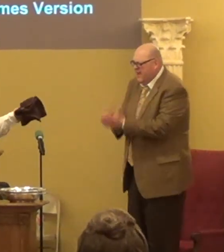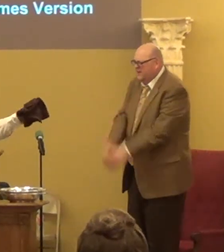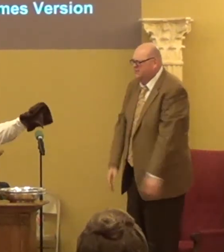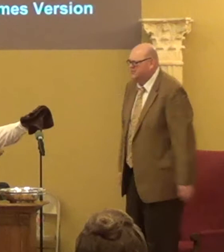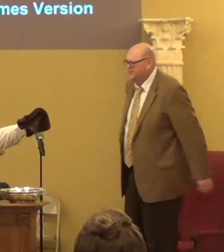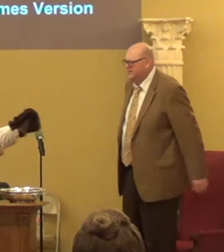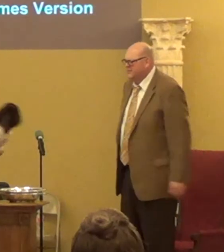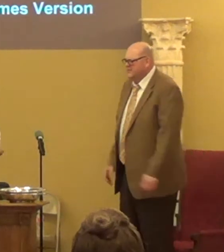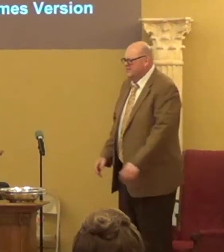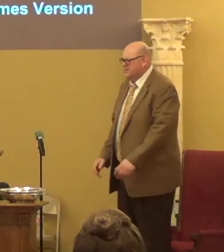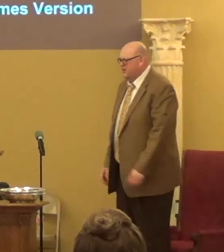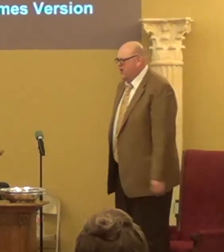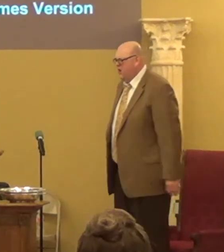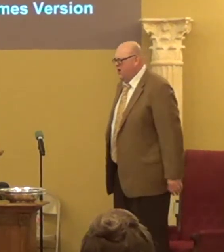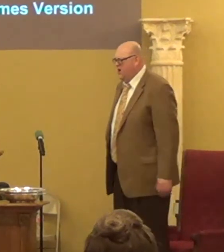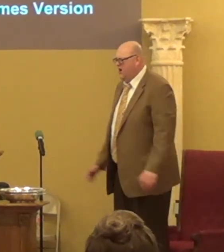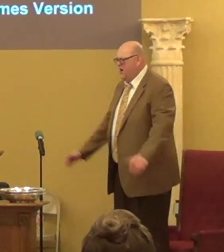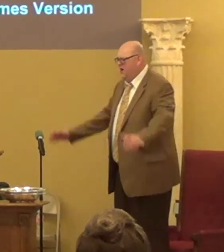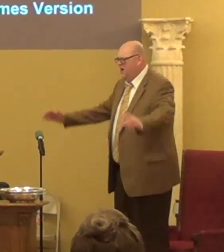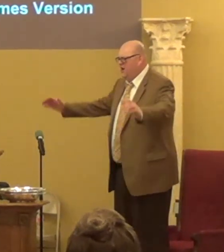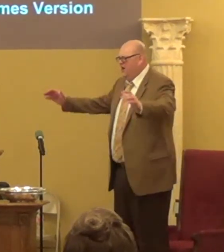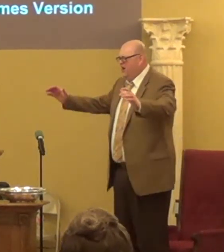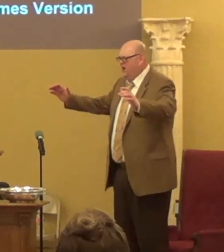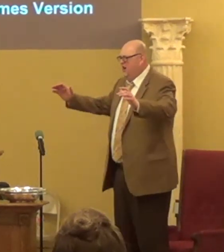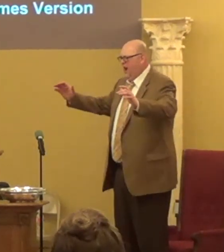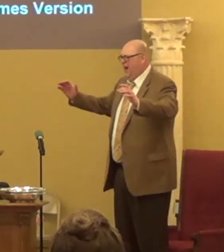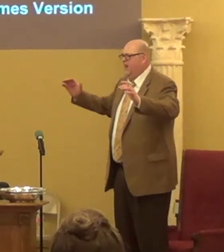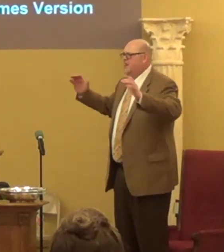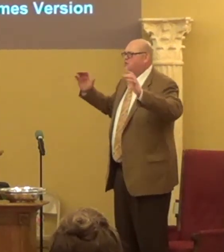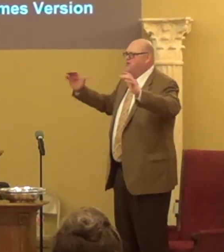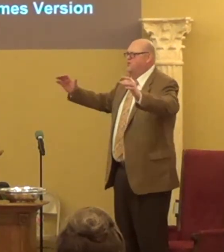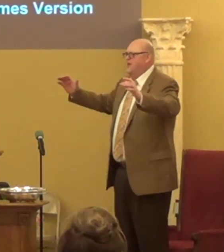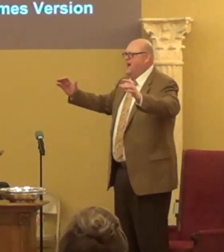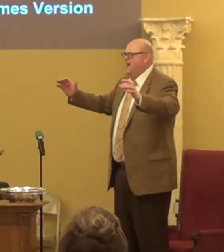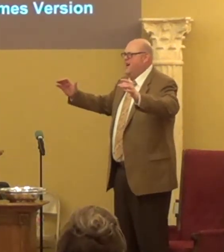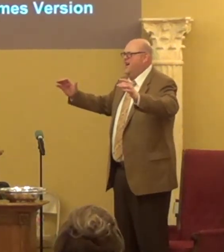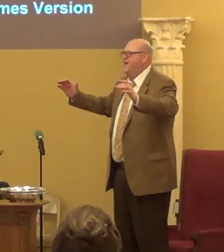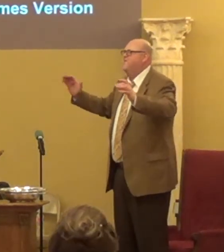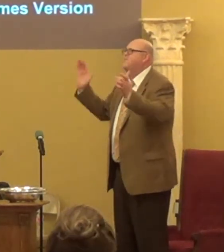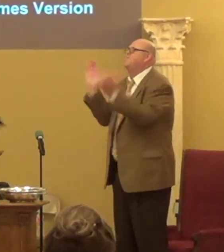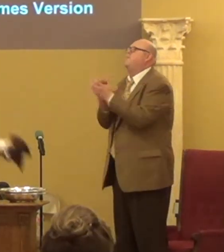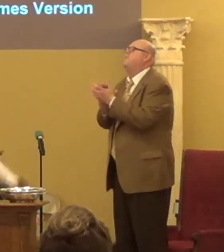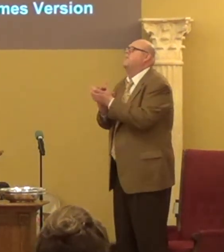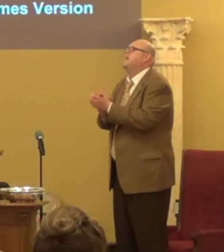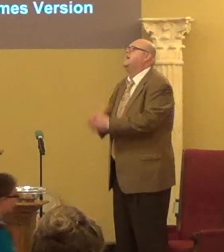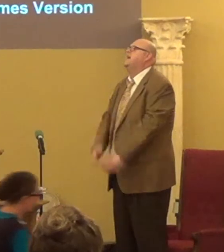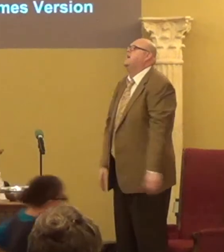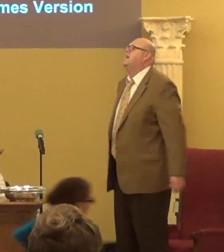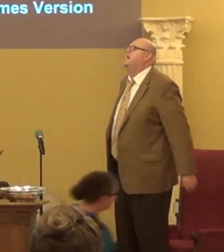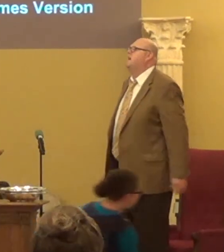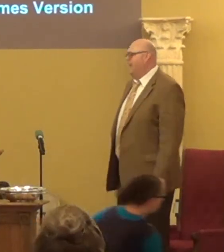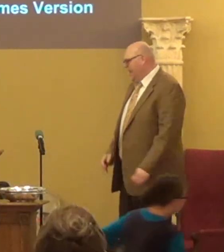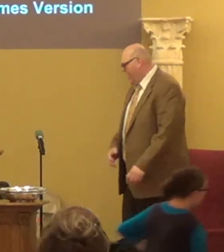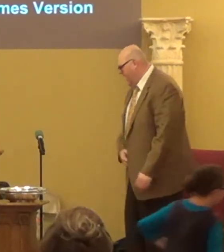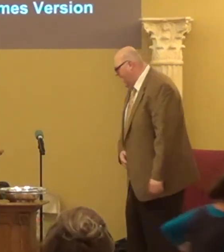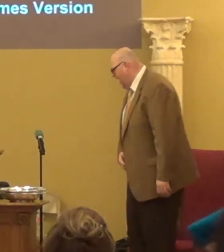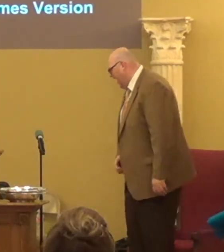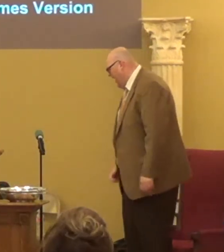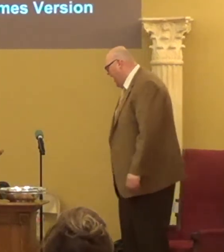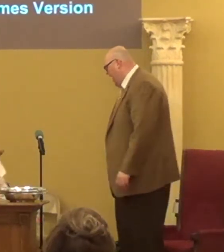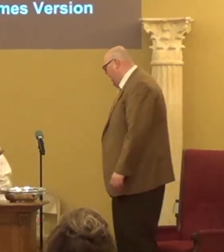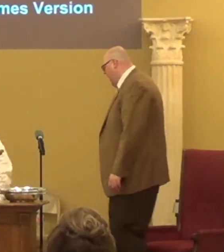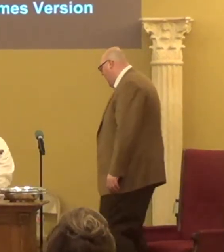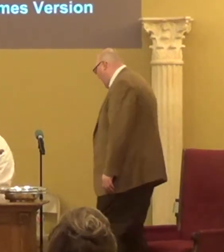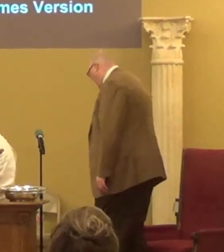life. You want to make your way up here tonight and make up your mind that you're not going to let Hagar stop what God wants to